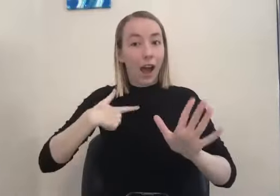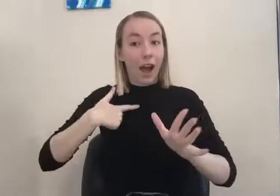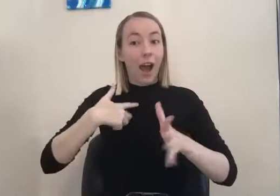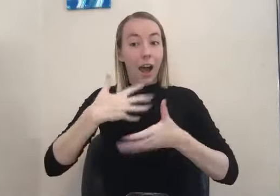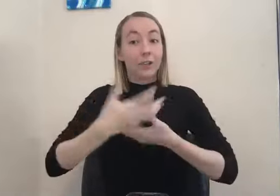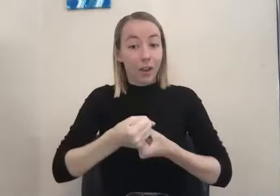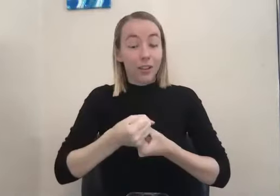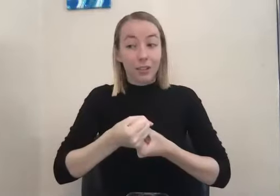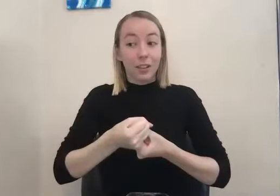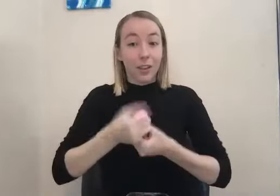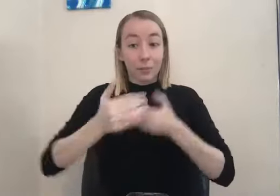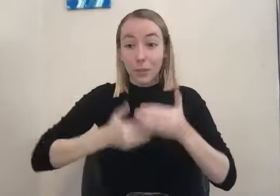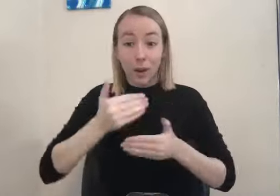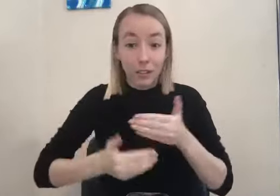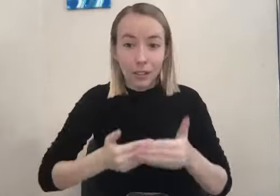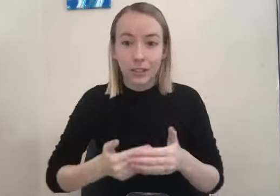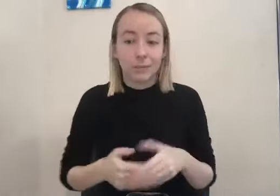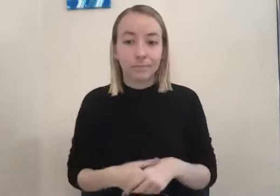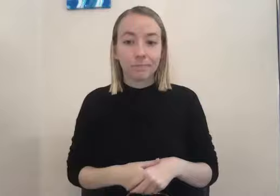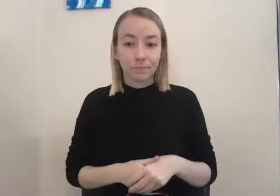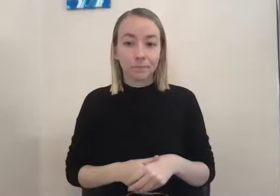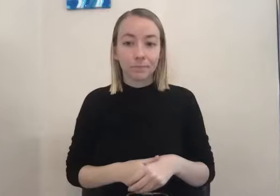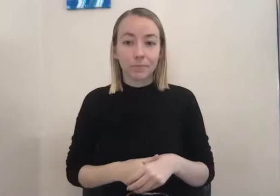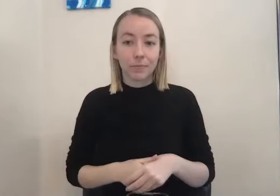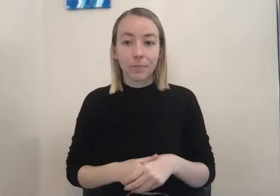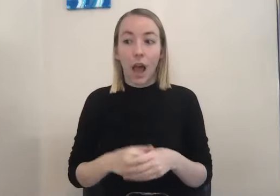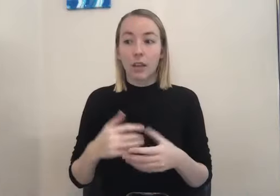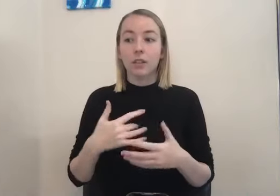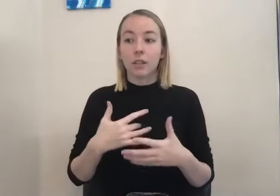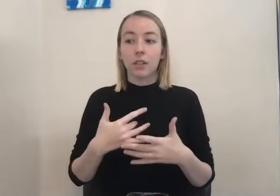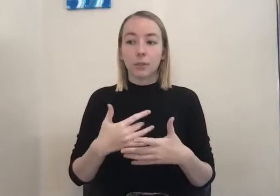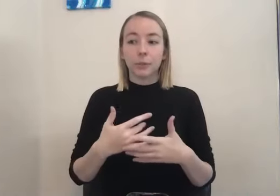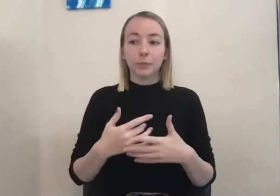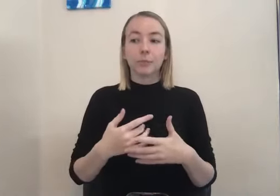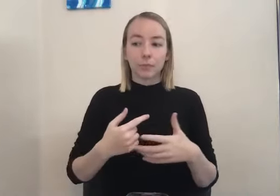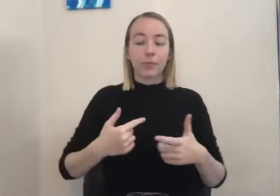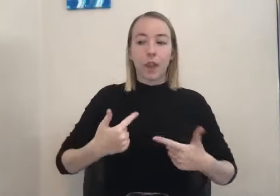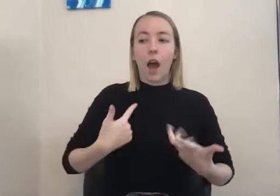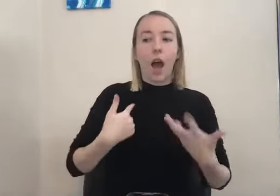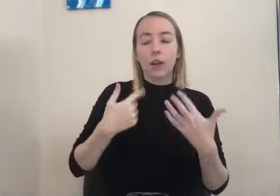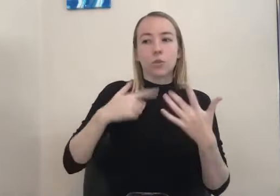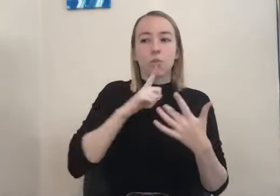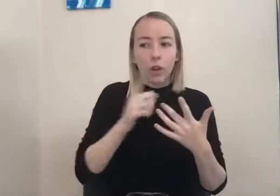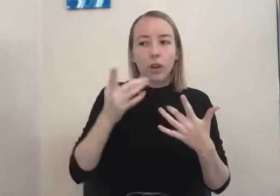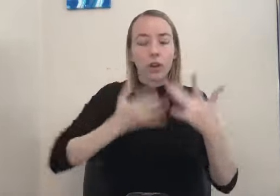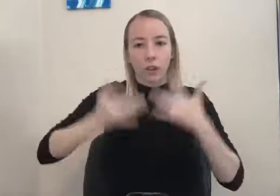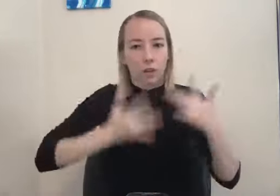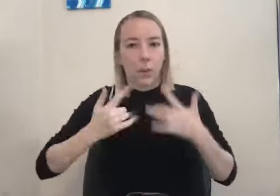me. Step four, I had to go in and do that fearless moral infantry. And, you know, I was a bit feared, right?